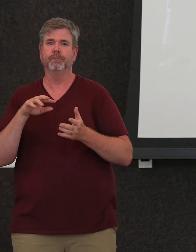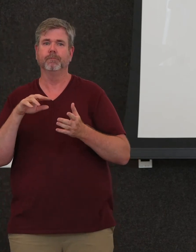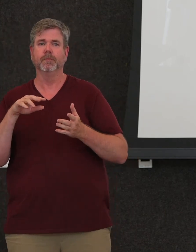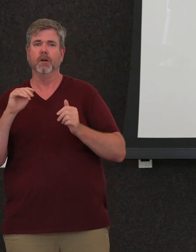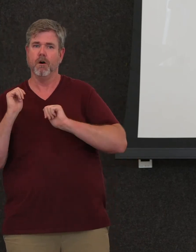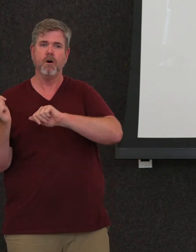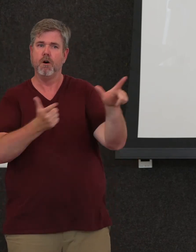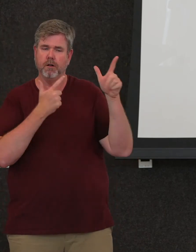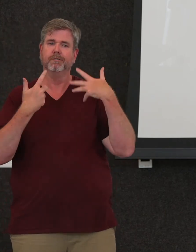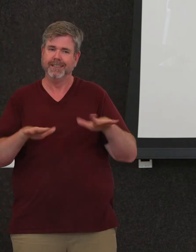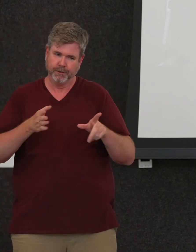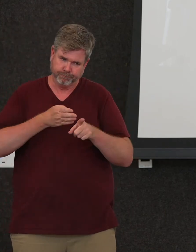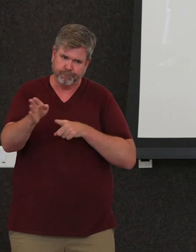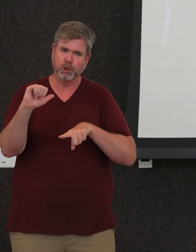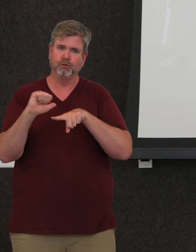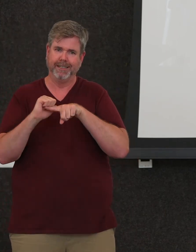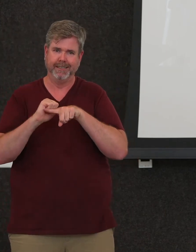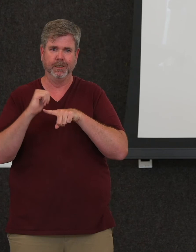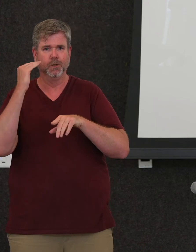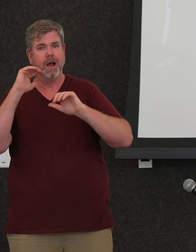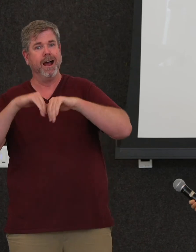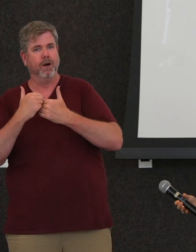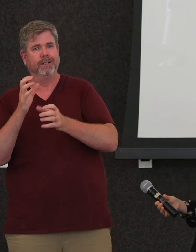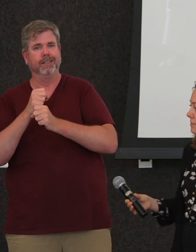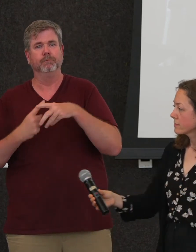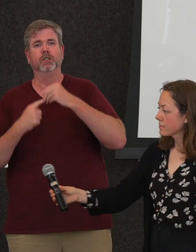addition to the wonderful resources that the county has.